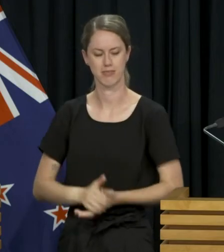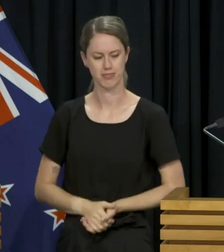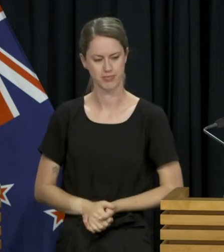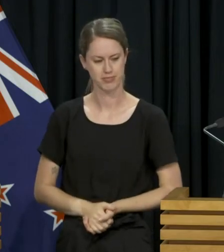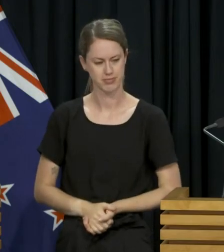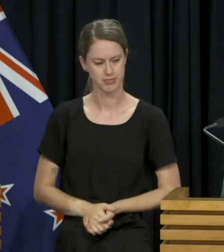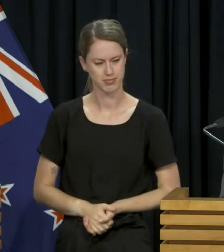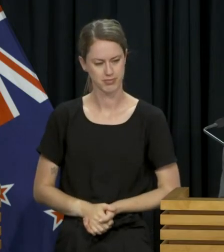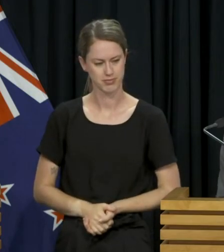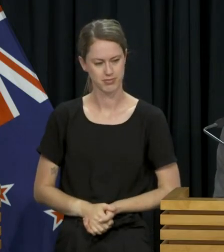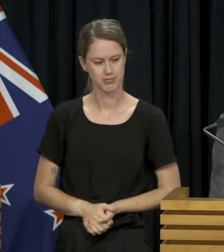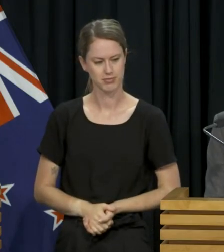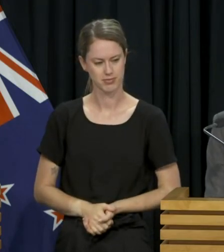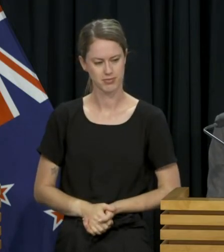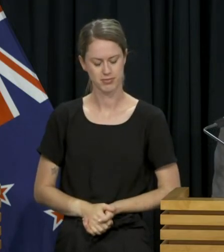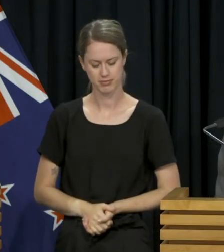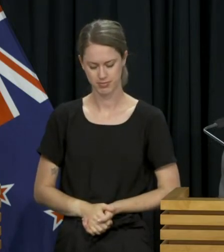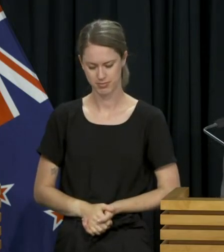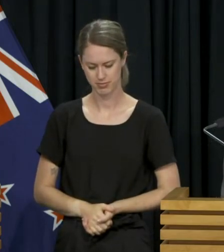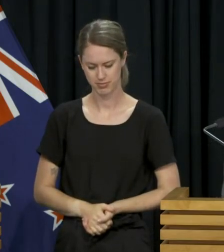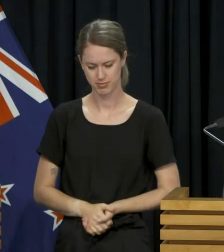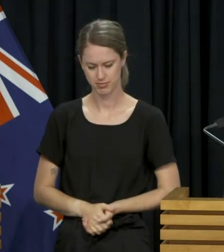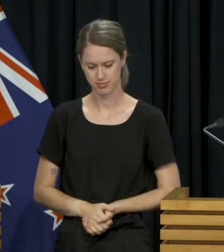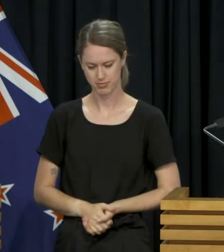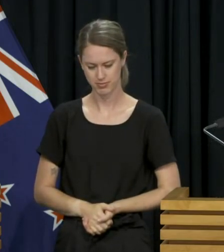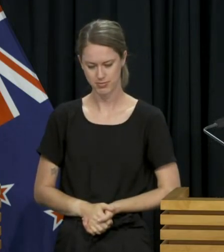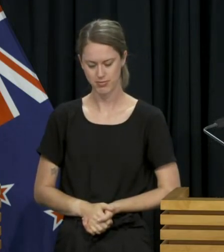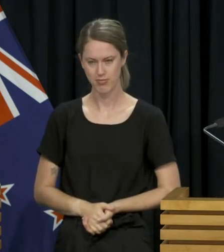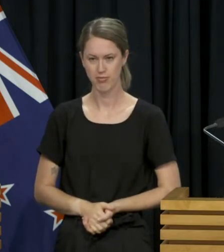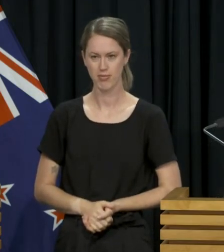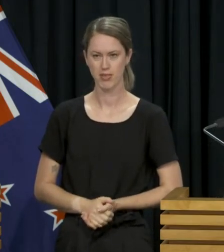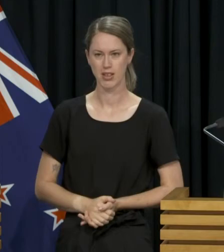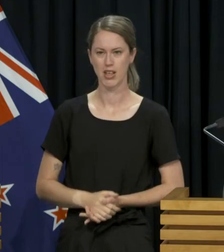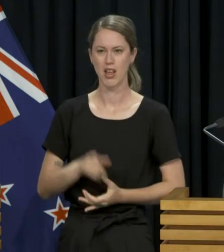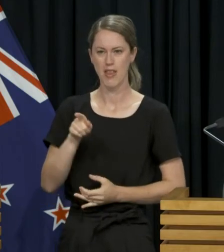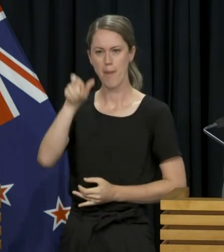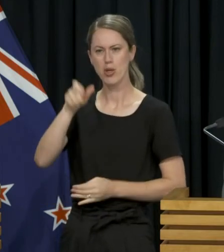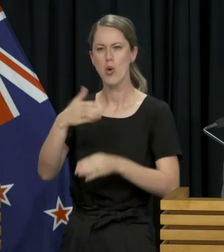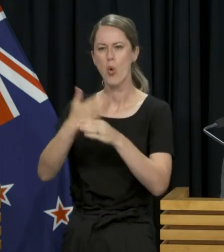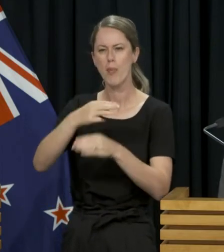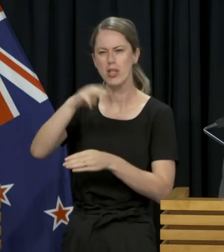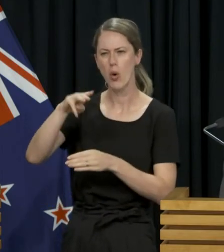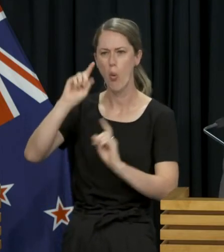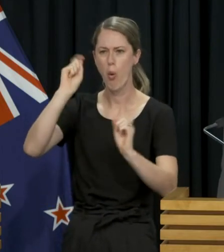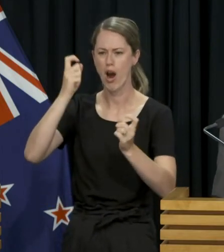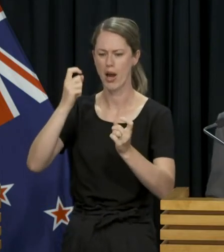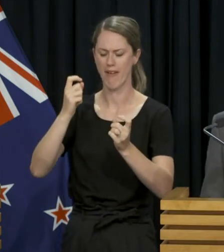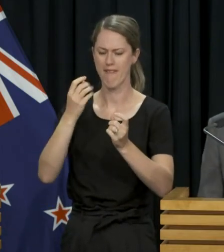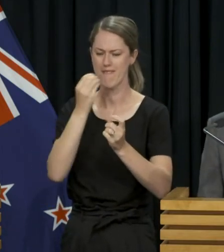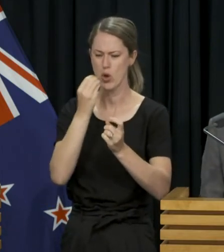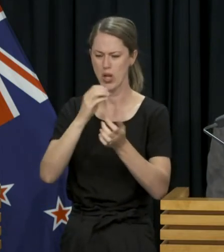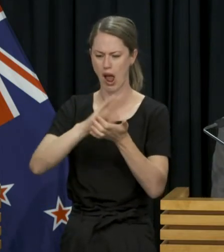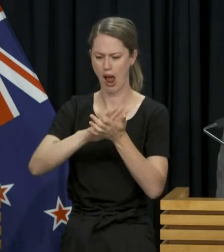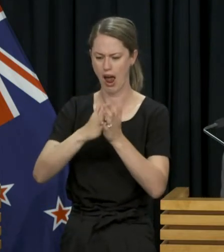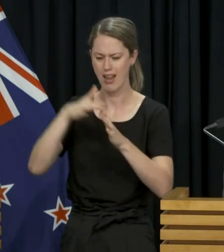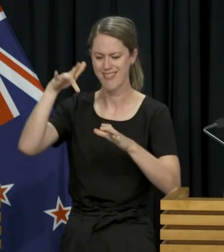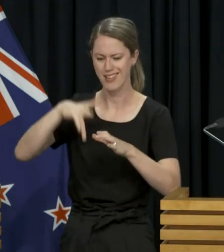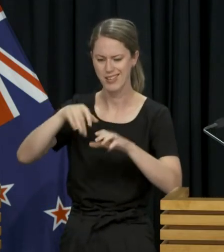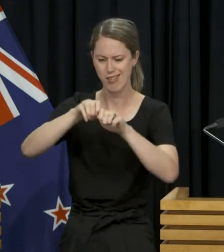Just a note of transmission of COVID-19 through food or food handling. It's important to note that food handlers are, of course, in